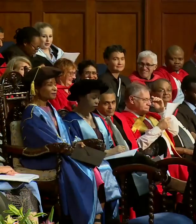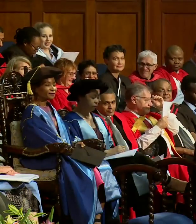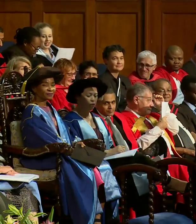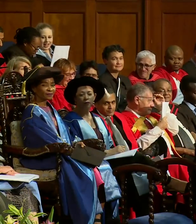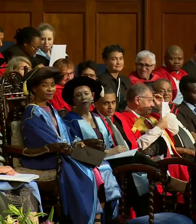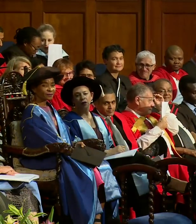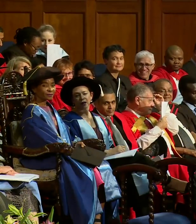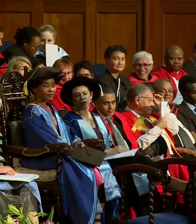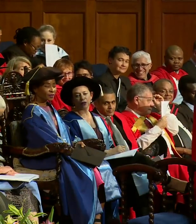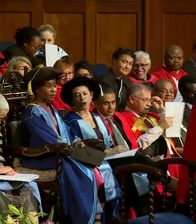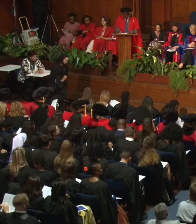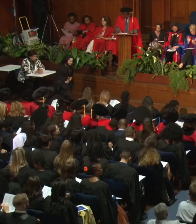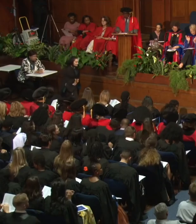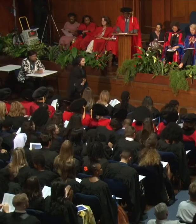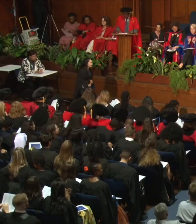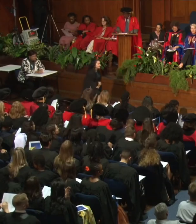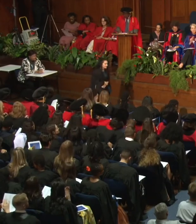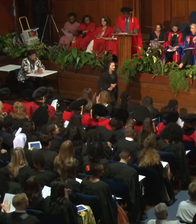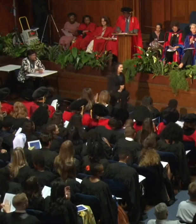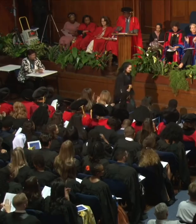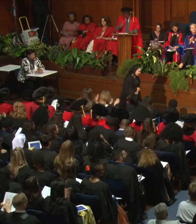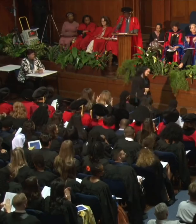Simone Da Camera.